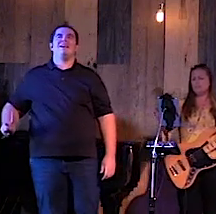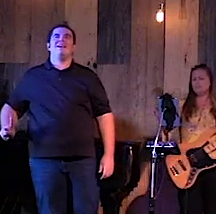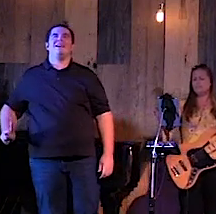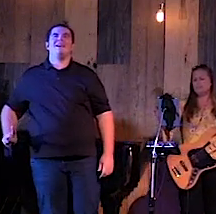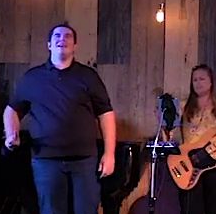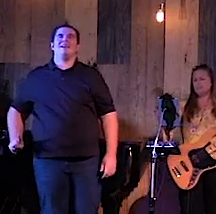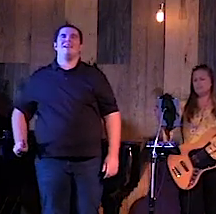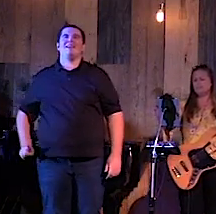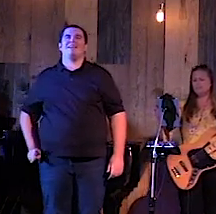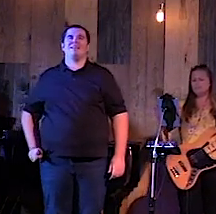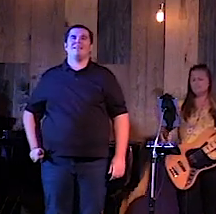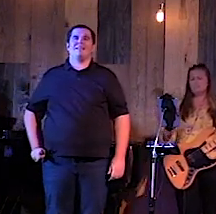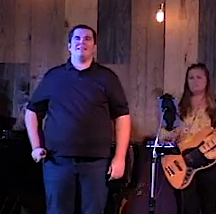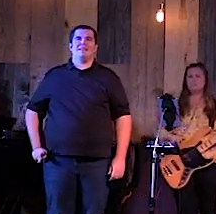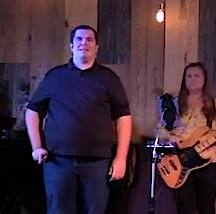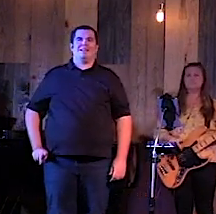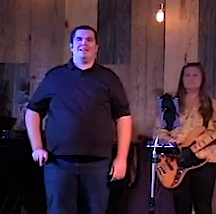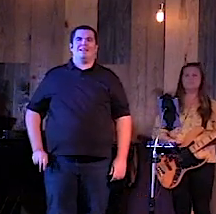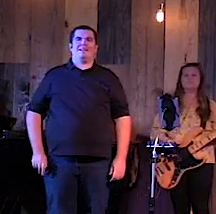Kings.